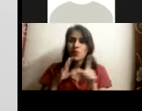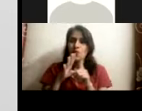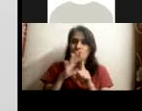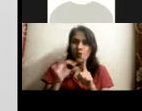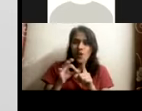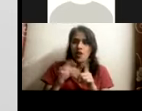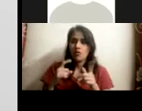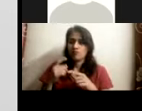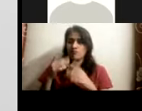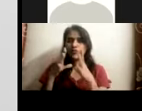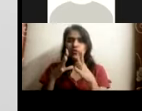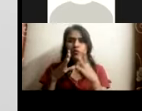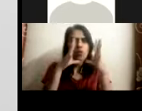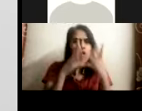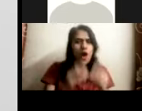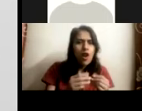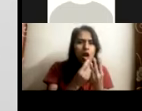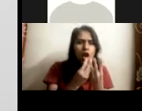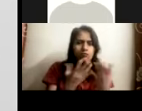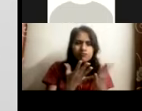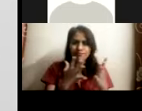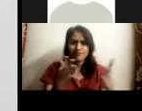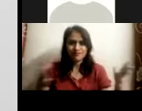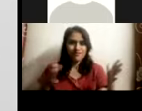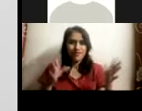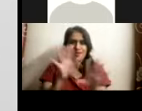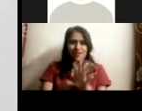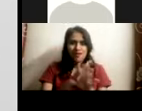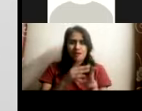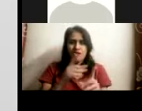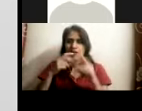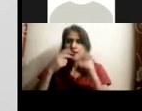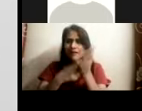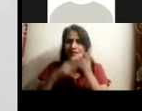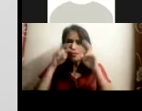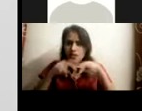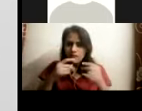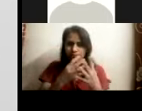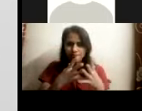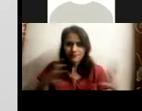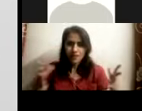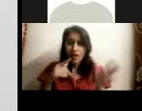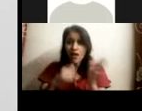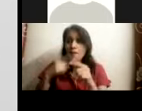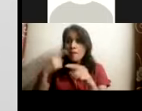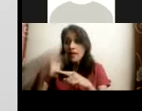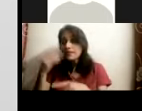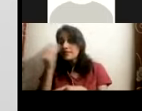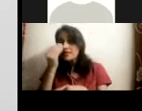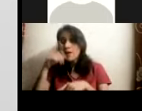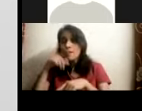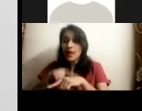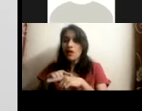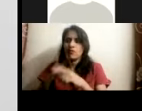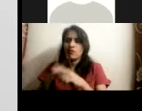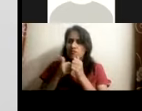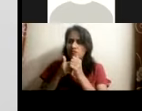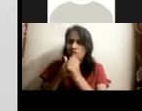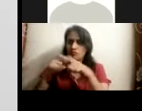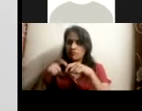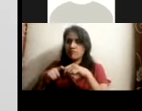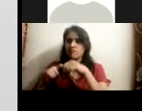quantitative approach, and when we are going into interpretation, it's mostly associated with qualitative. However, when we do